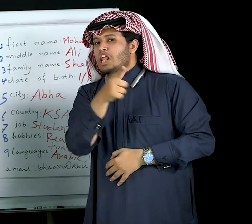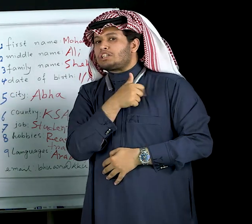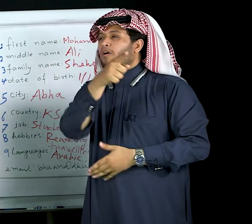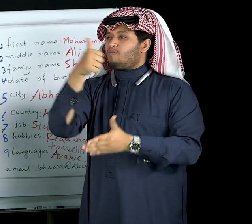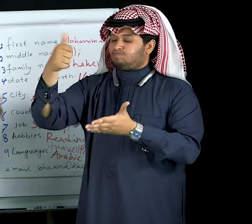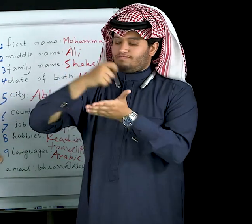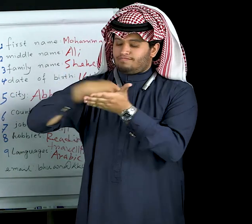And